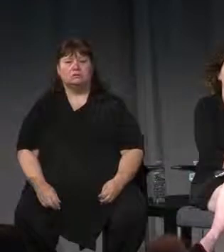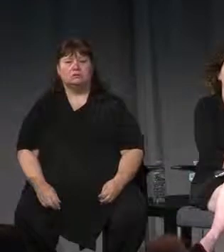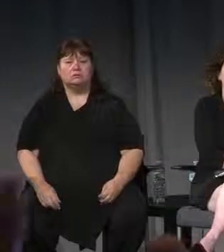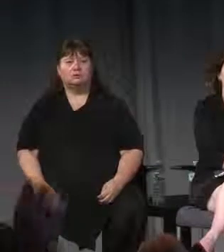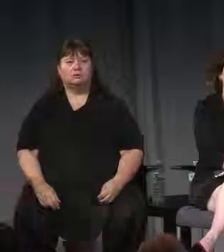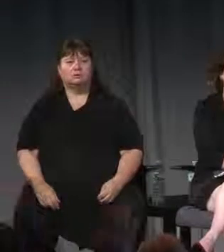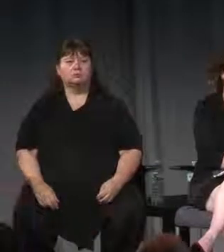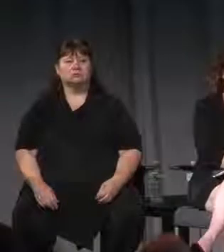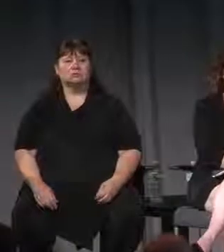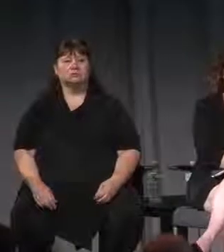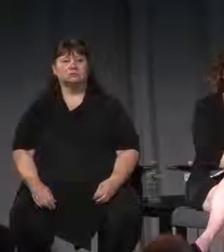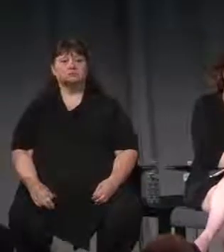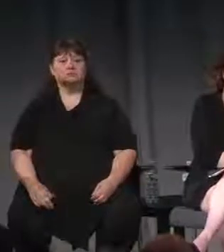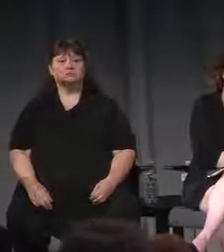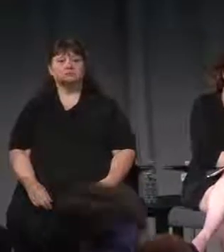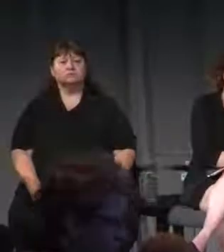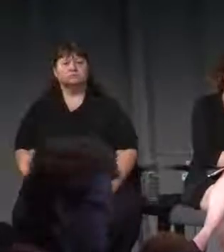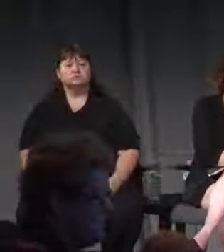Yes?